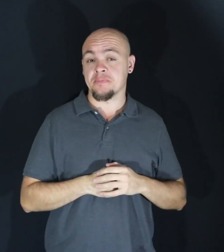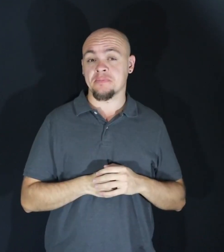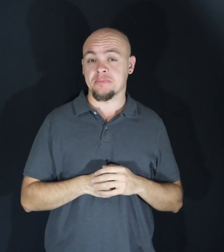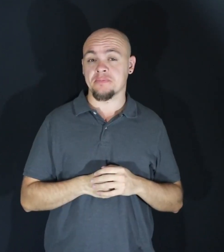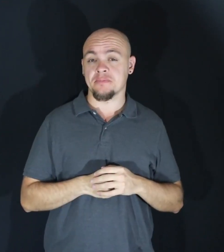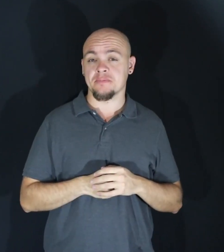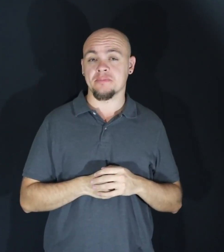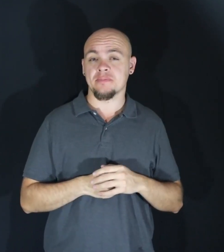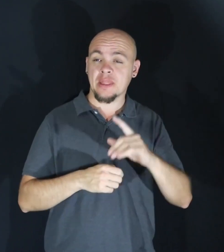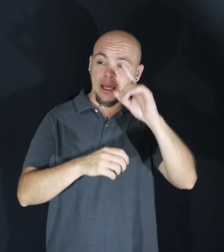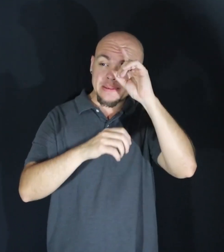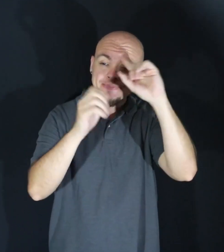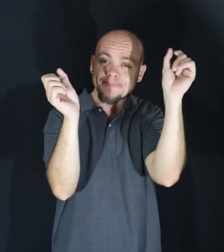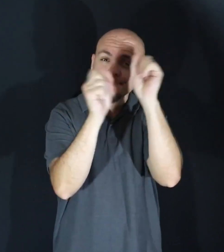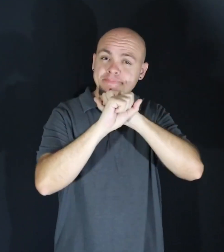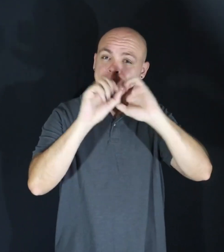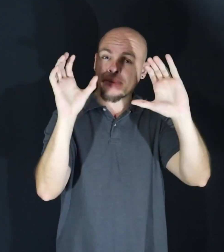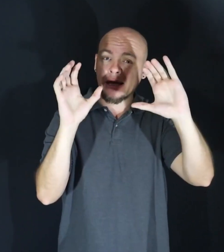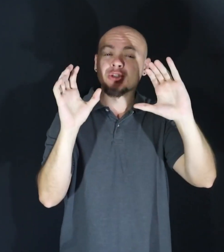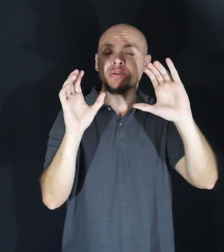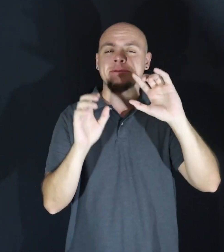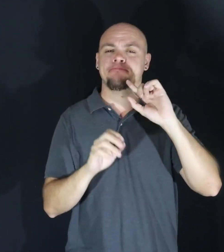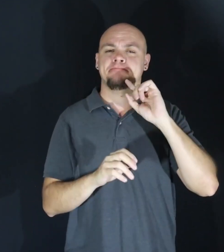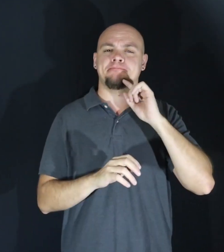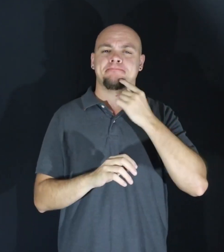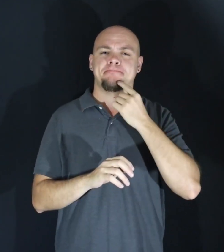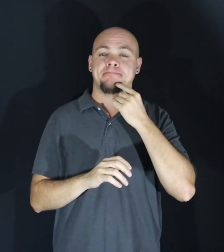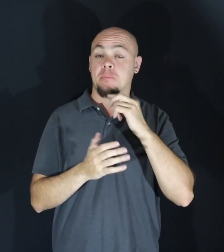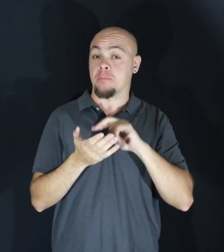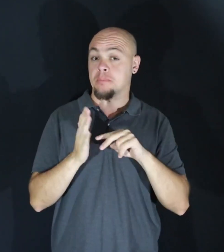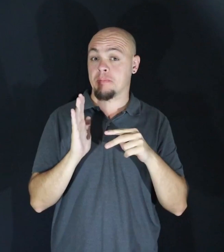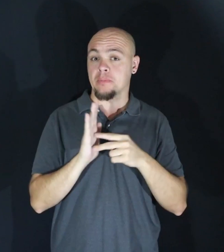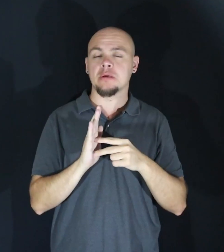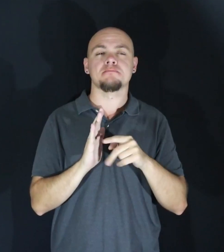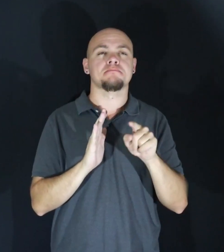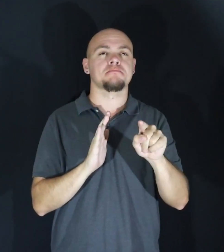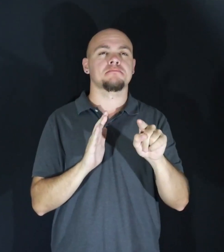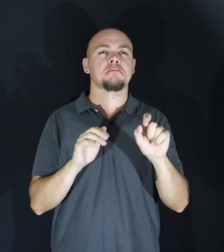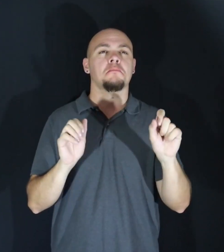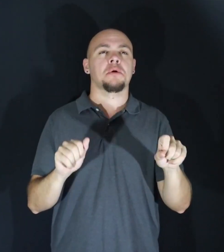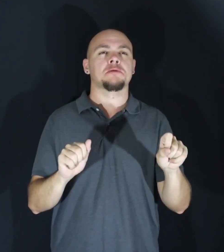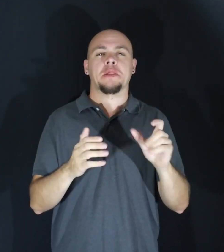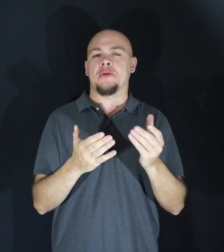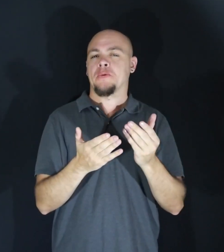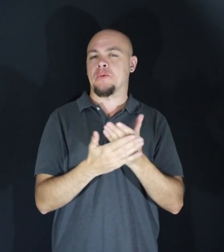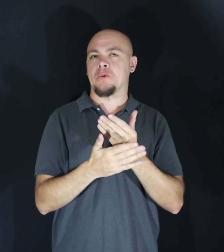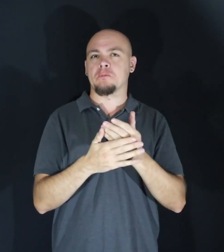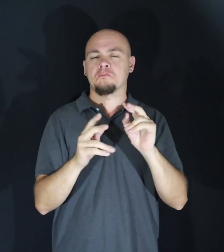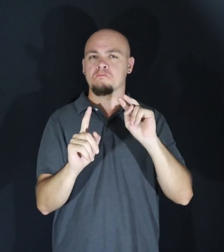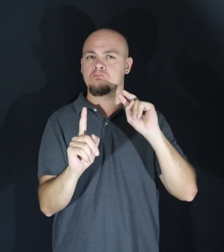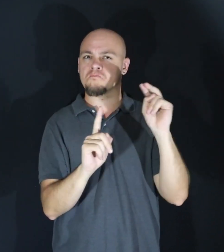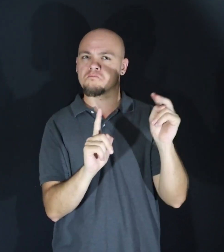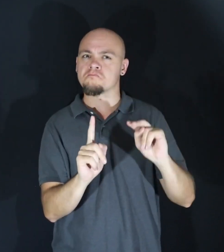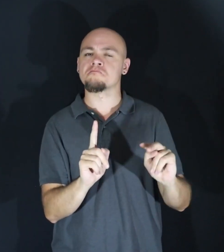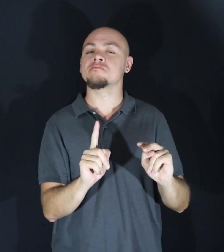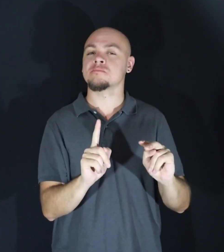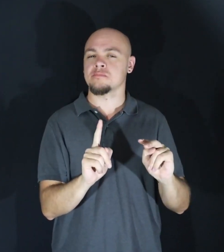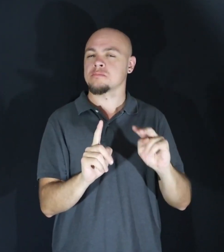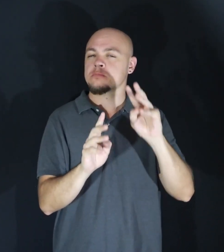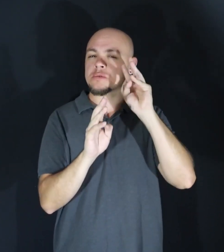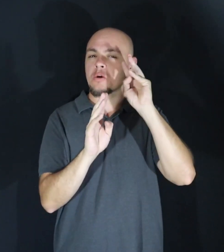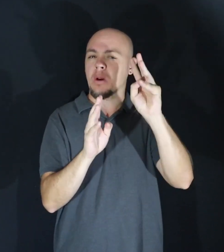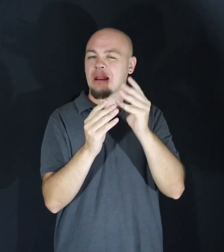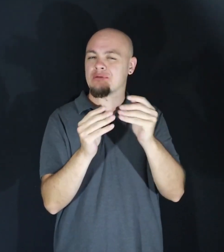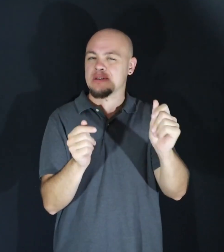and our imaginational intensity allows us to envision new possibilities and ways to creatively solve